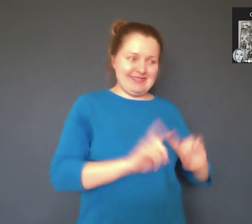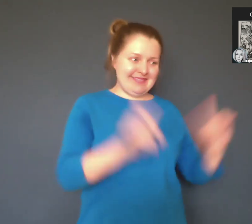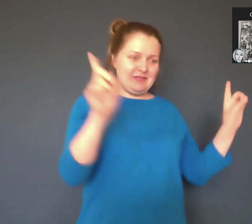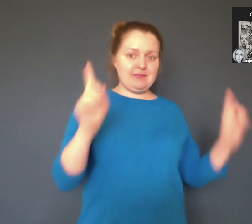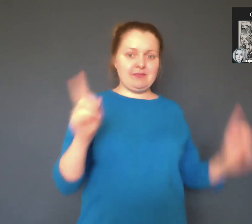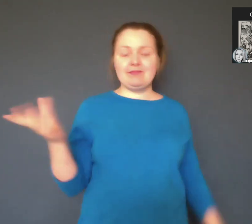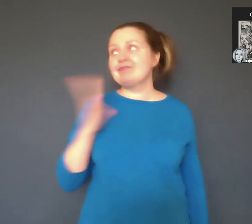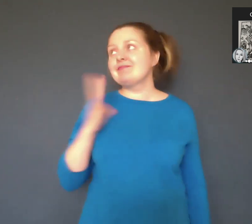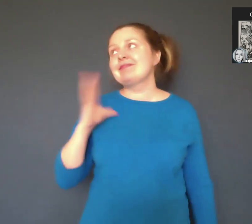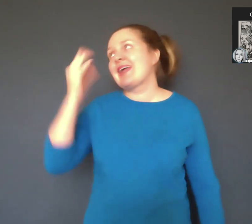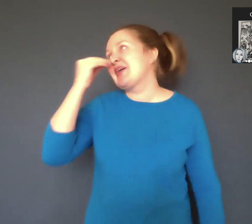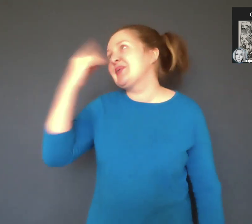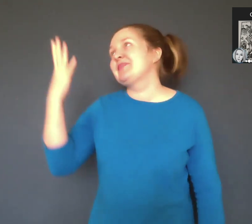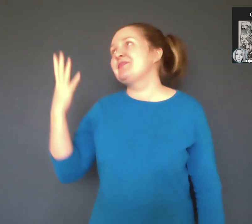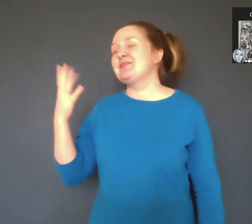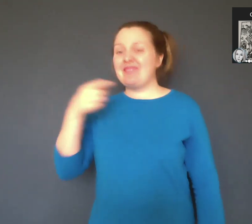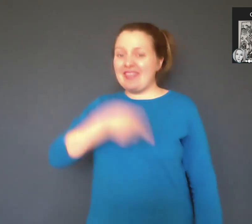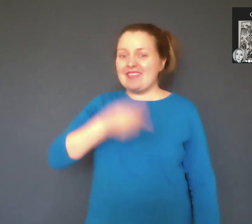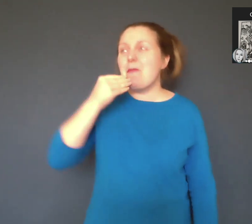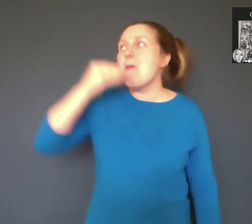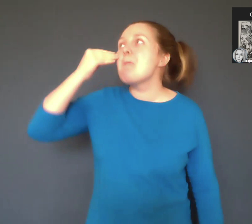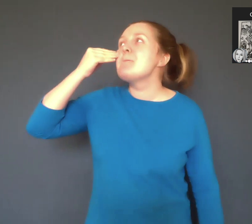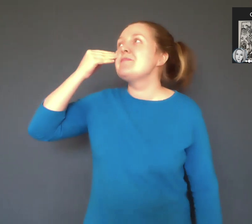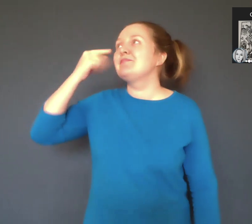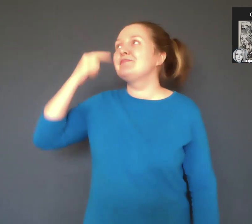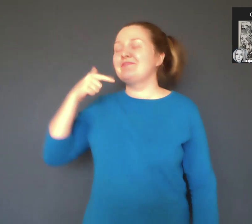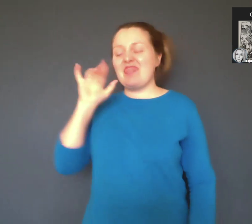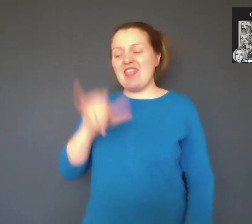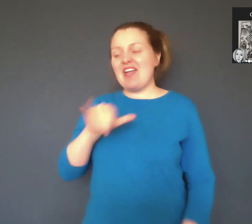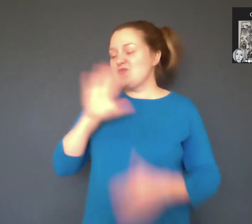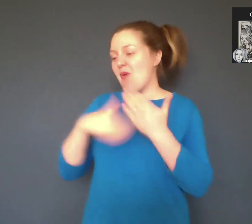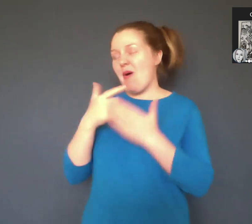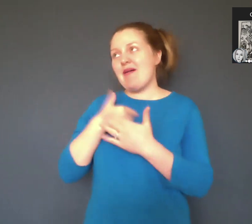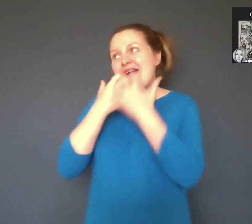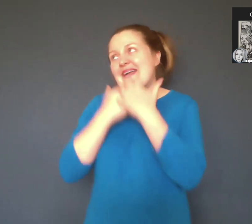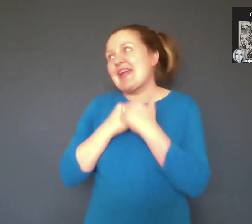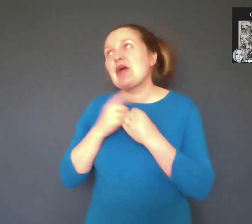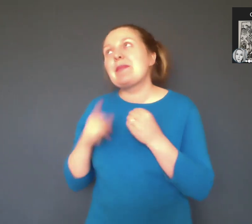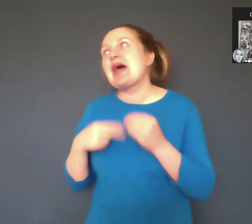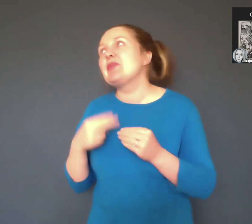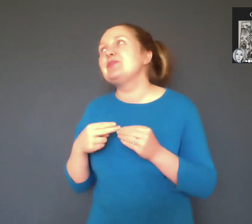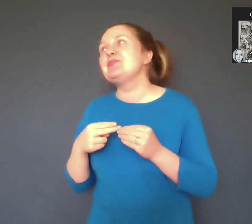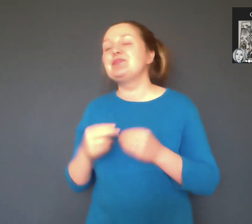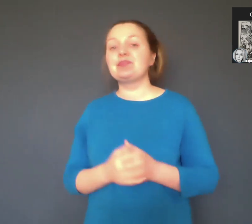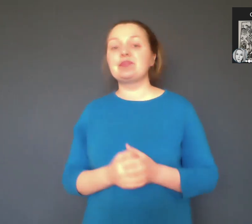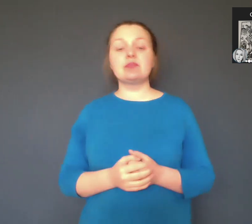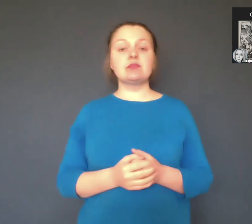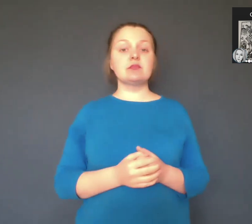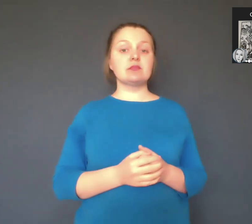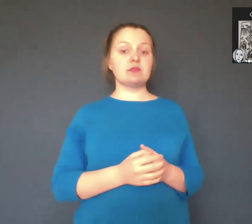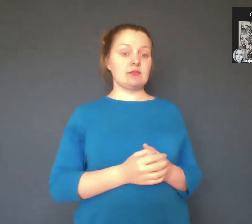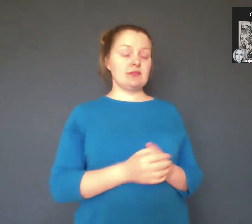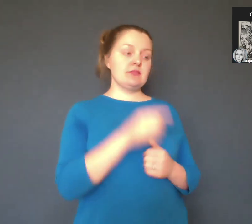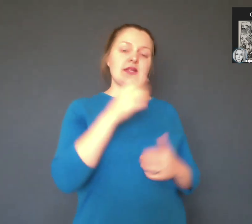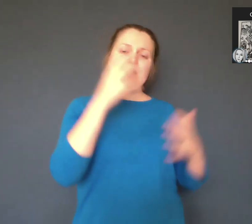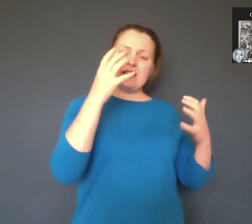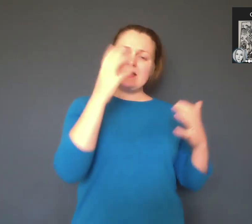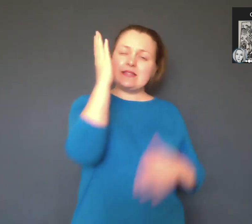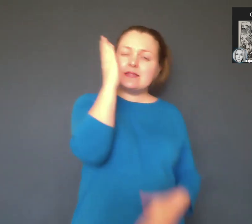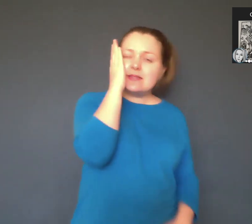his old room, it rained, a hard March rain that beat against the window and slapped on the sill. The sound woke